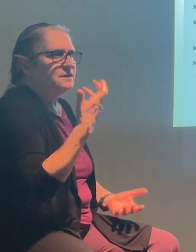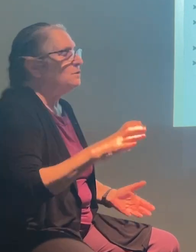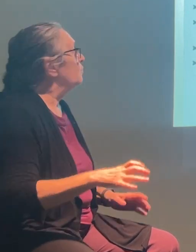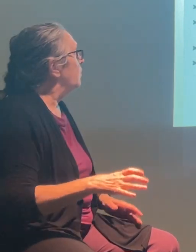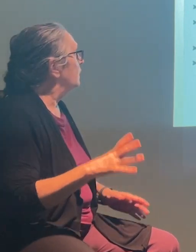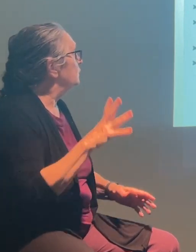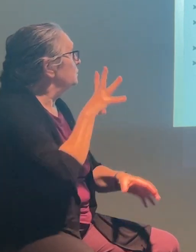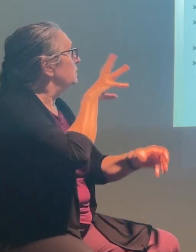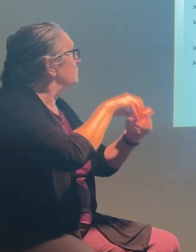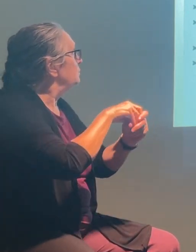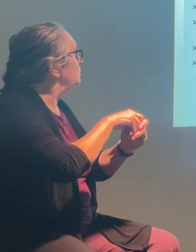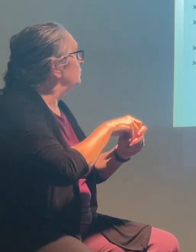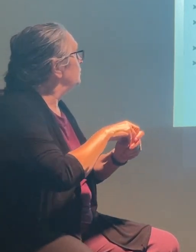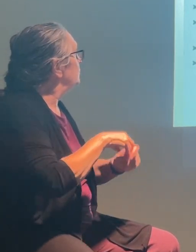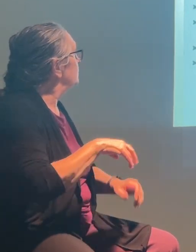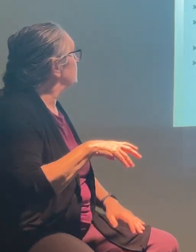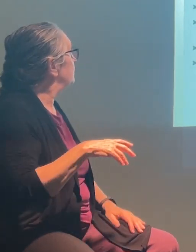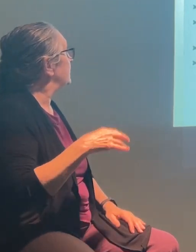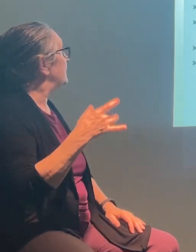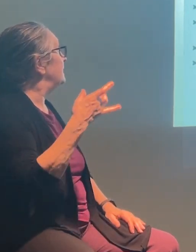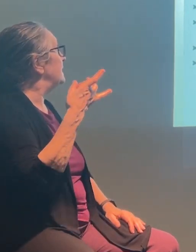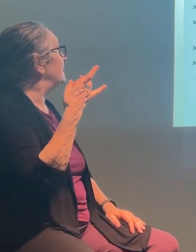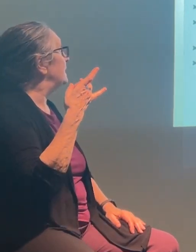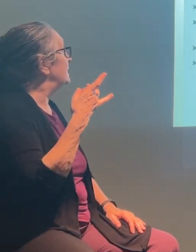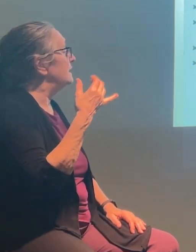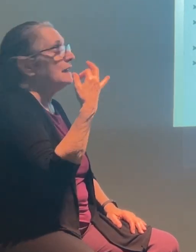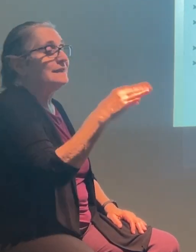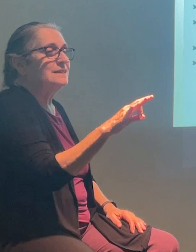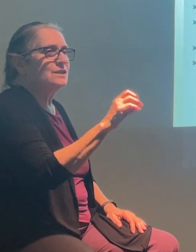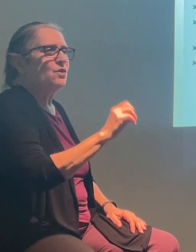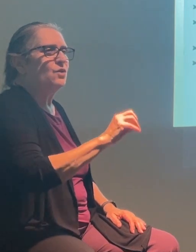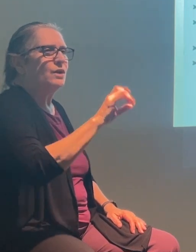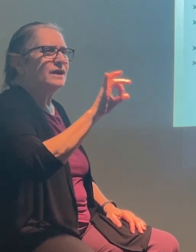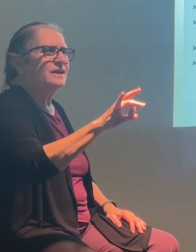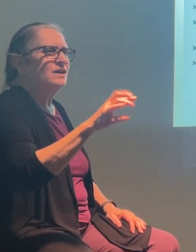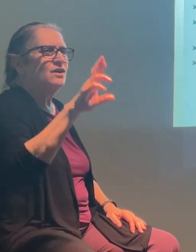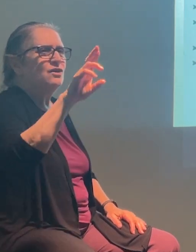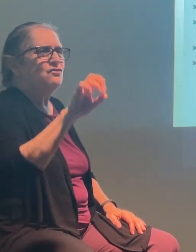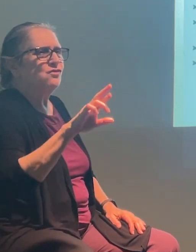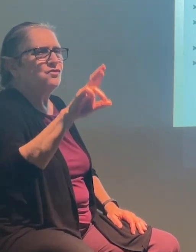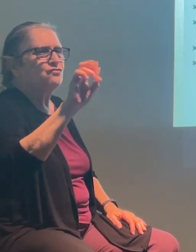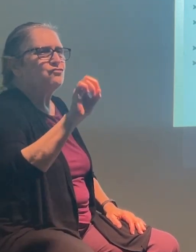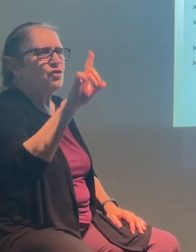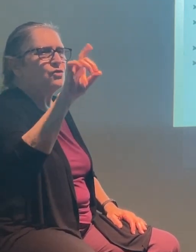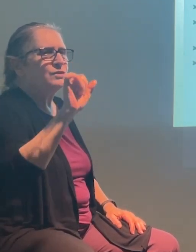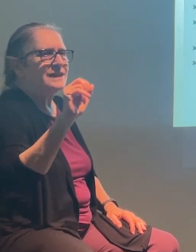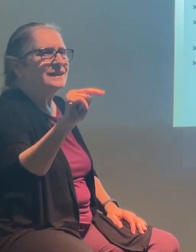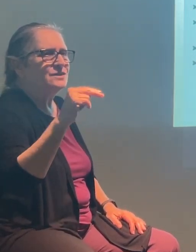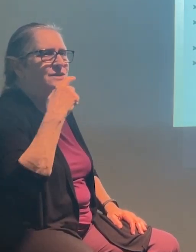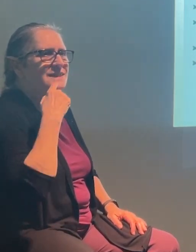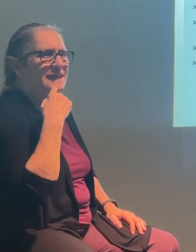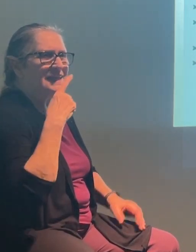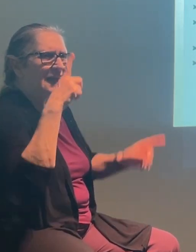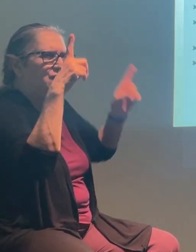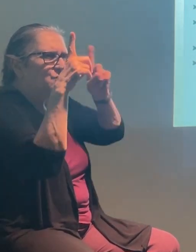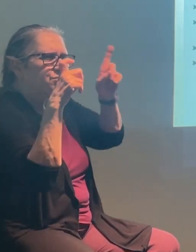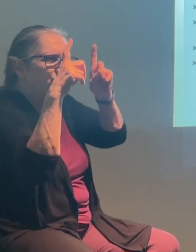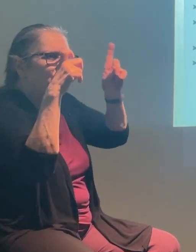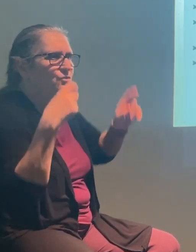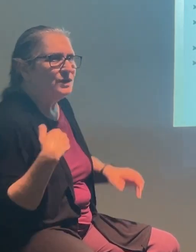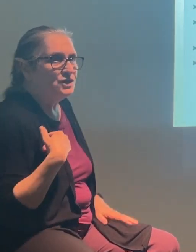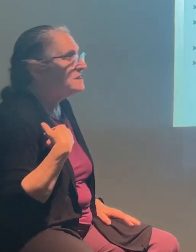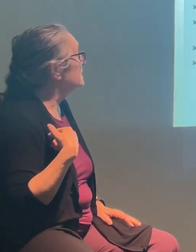it. But in the fall of 1908, Rodin asked Steichen, he said, is there any way you could photograph it? Because we just took the plaster